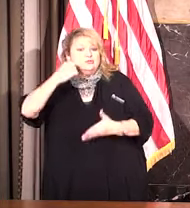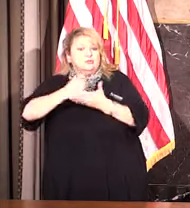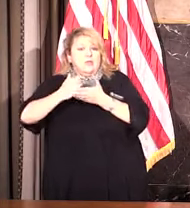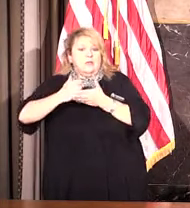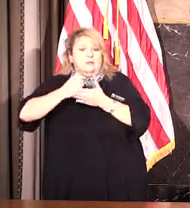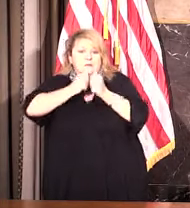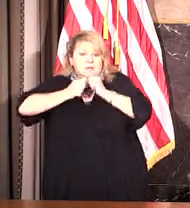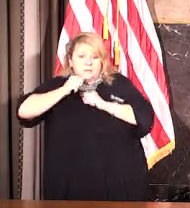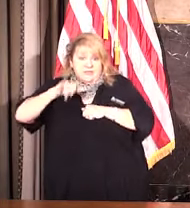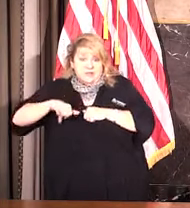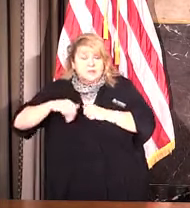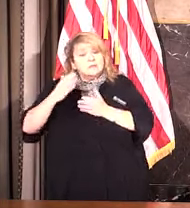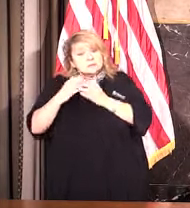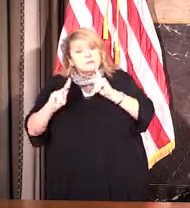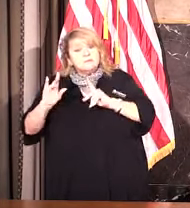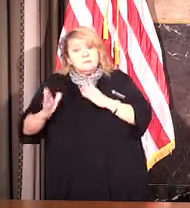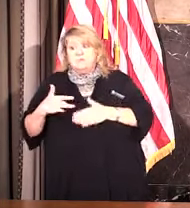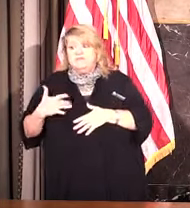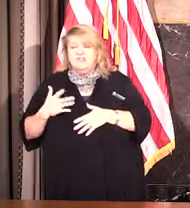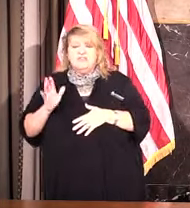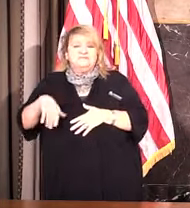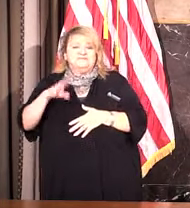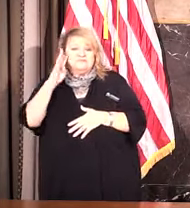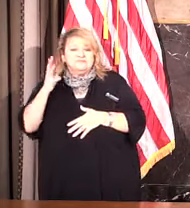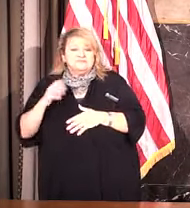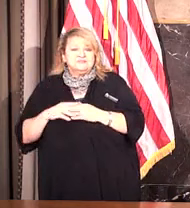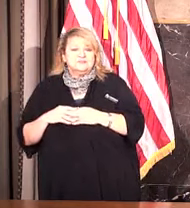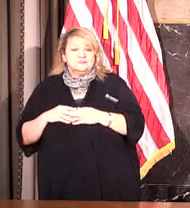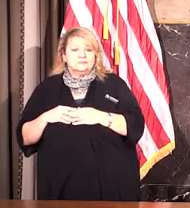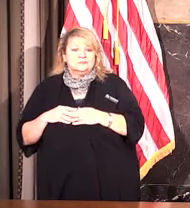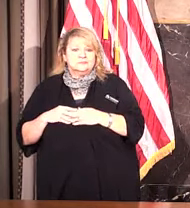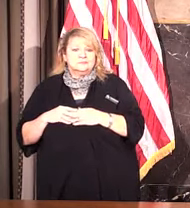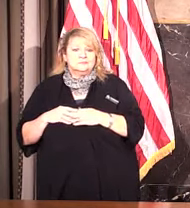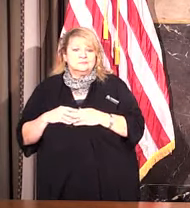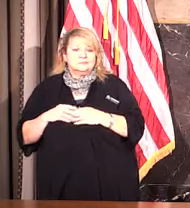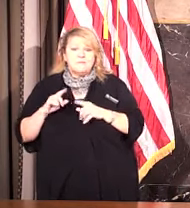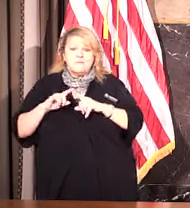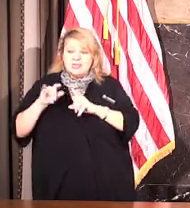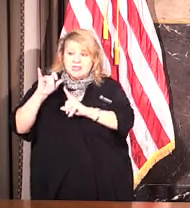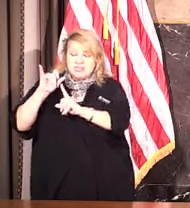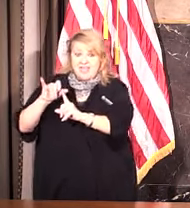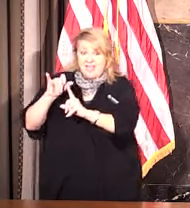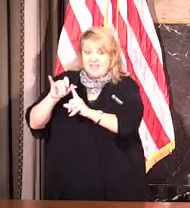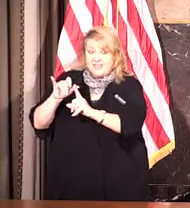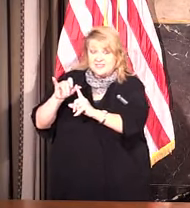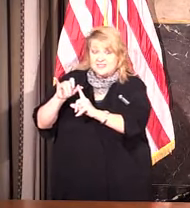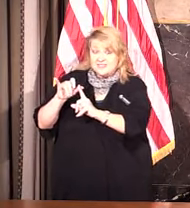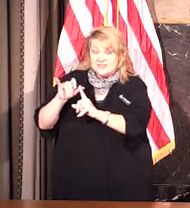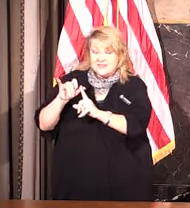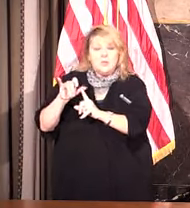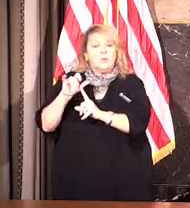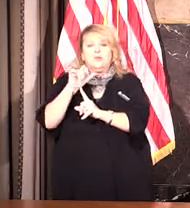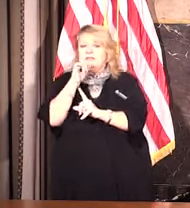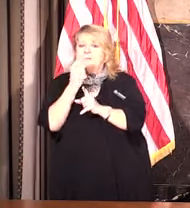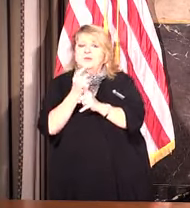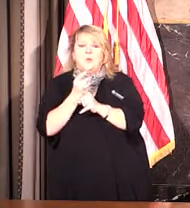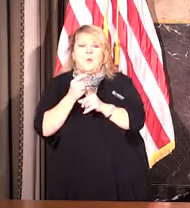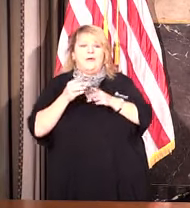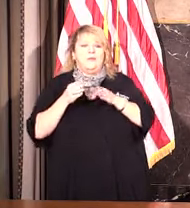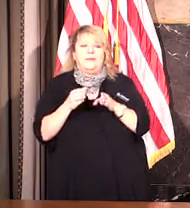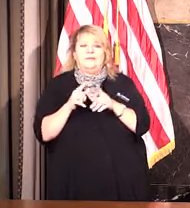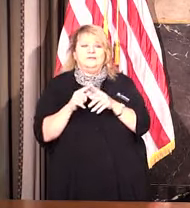Individuals may feel that way, but that would be a terrible way to manage the public health emergency. It would be